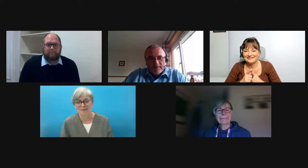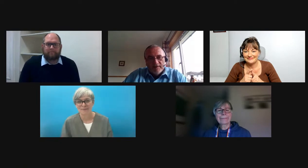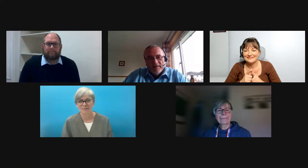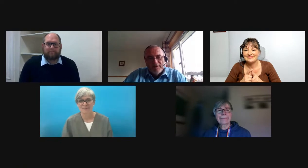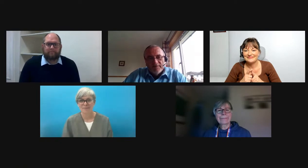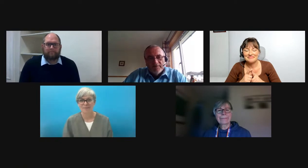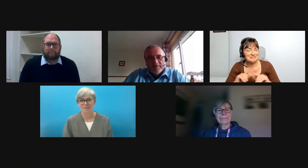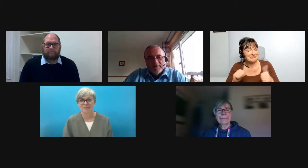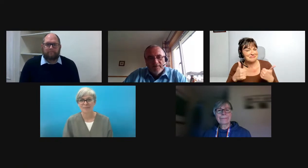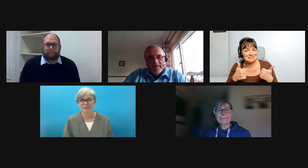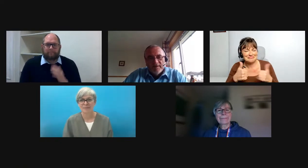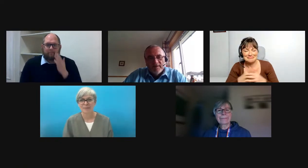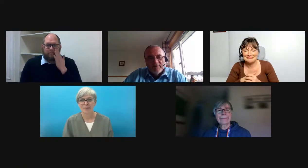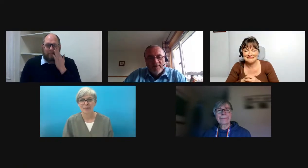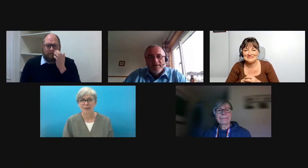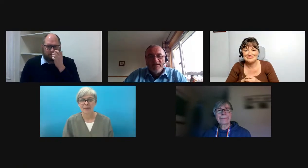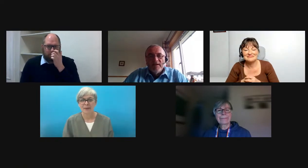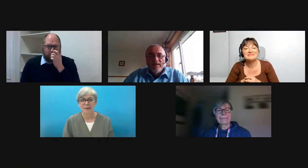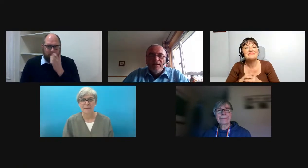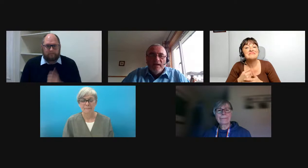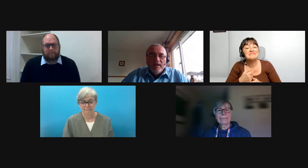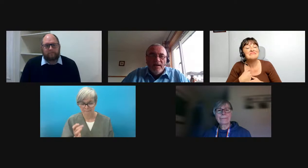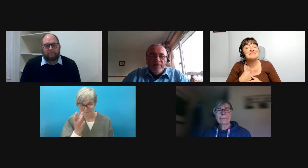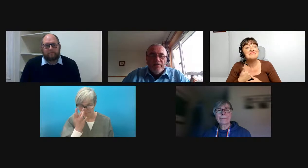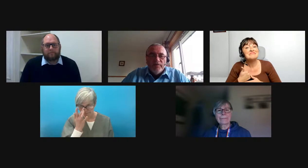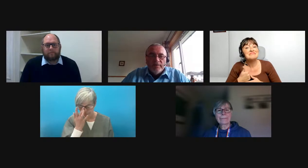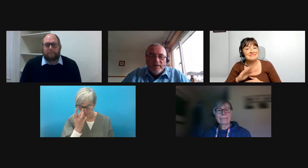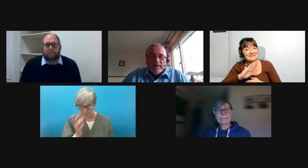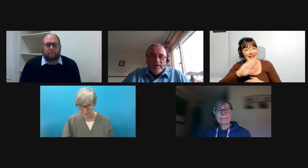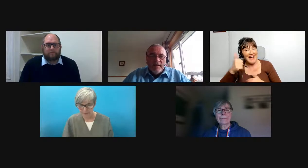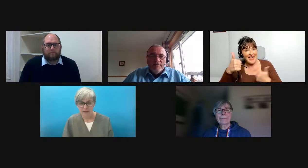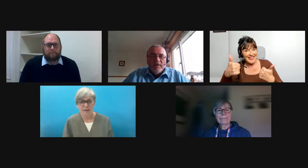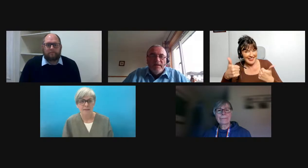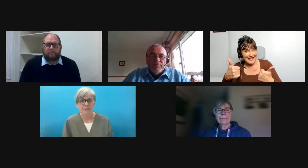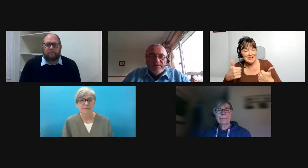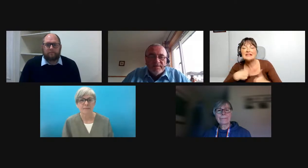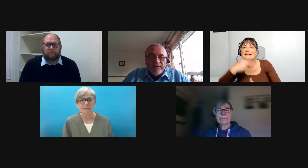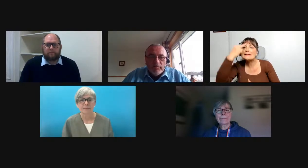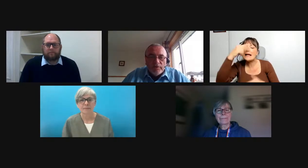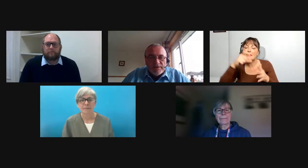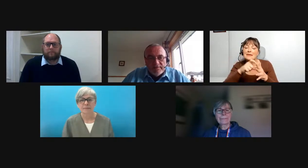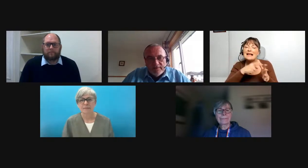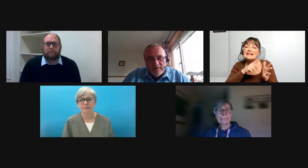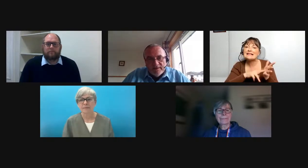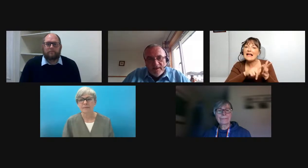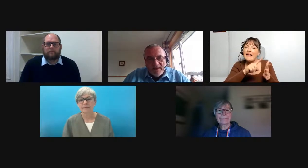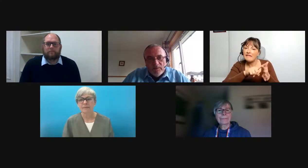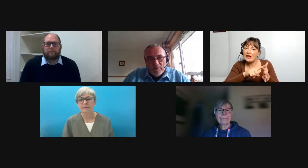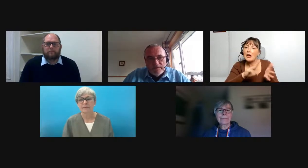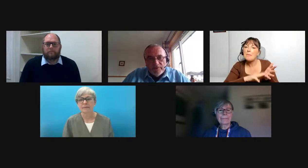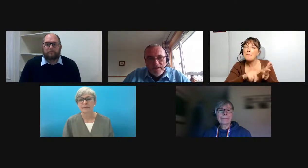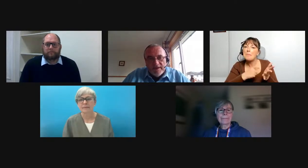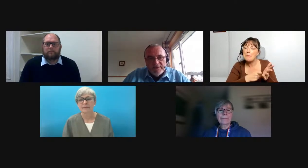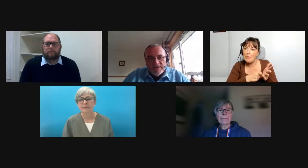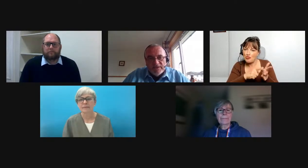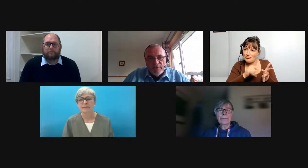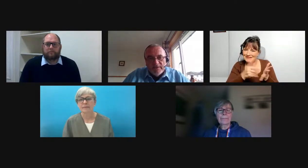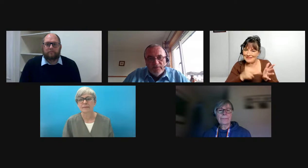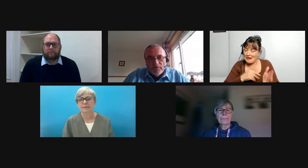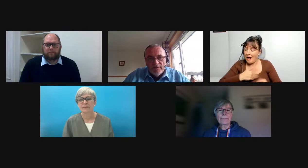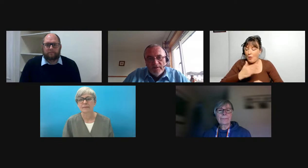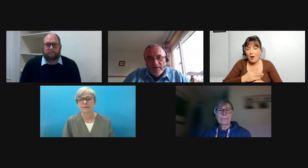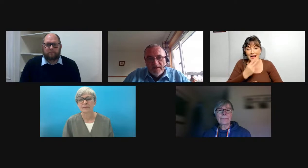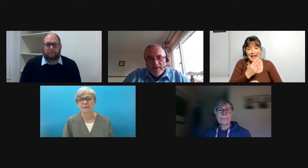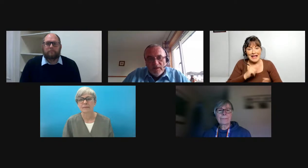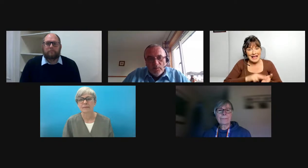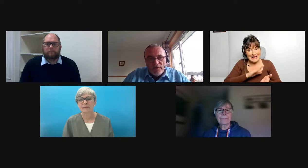you. Yes. Hi there. My name is Davie Morrison. I work for NHS